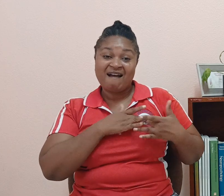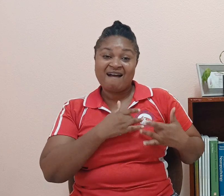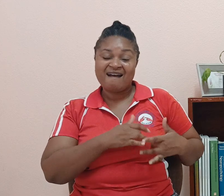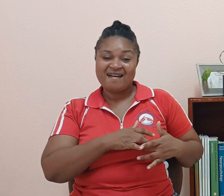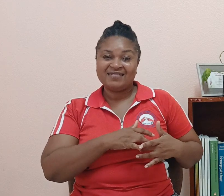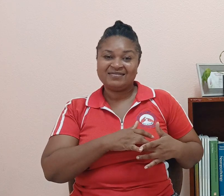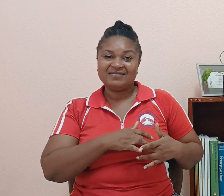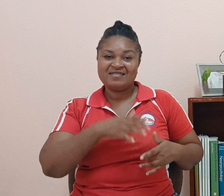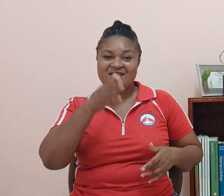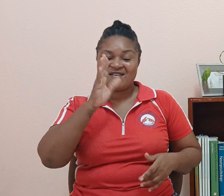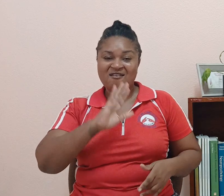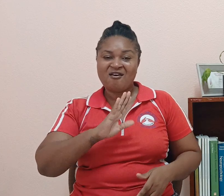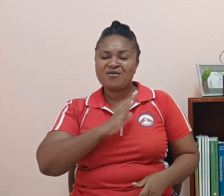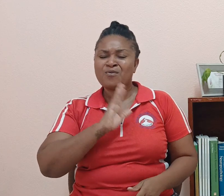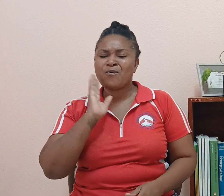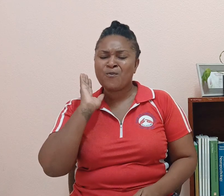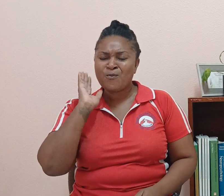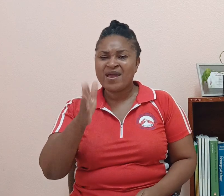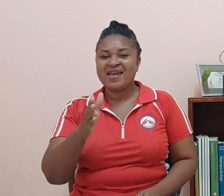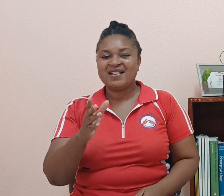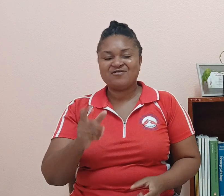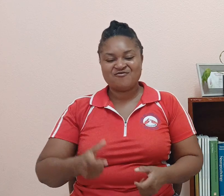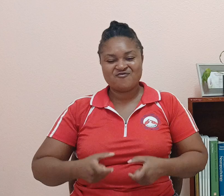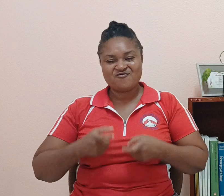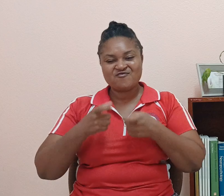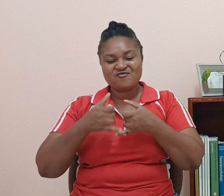God will reward you.